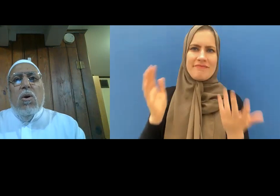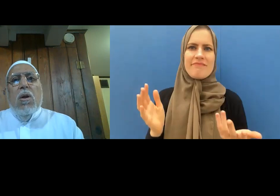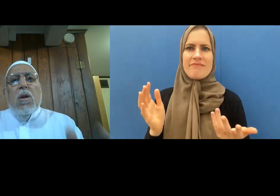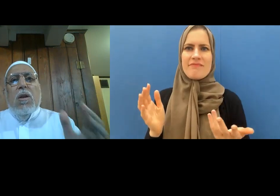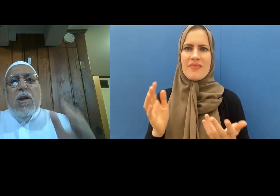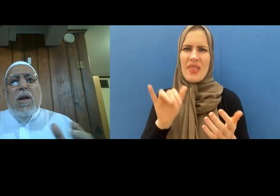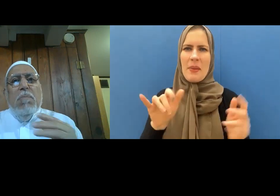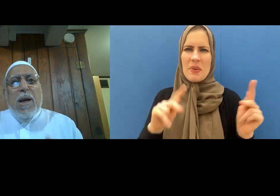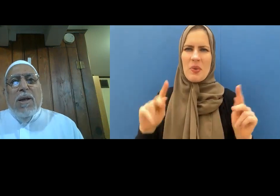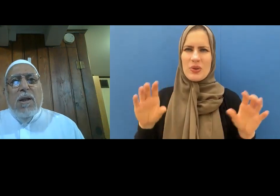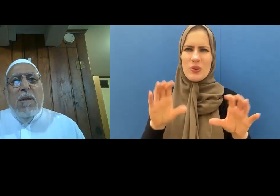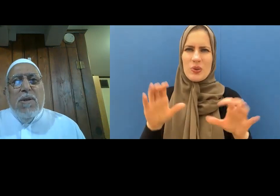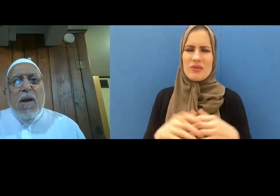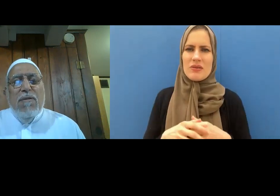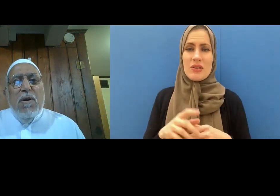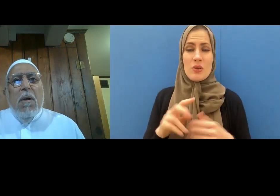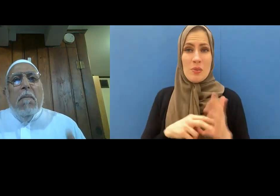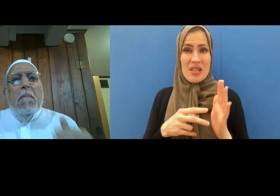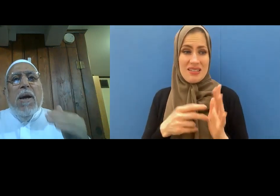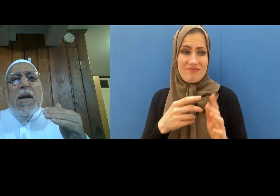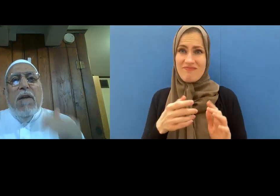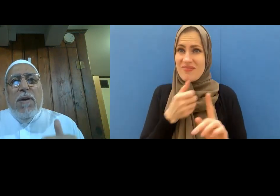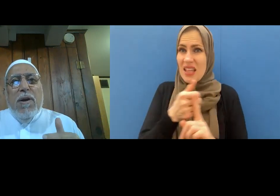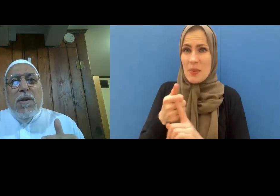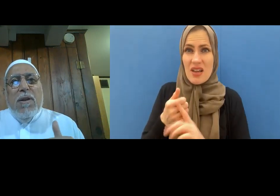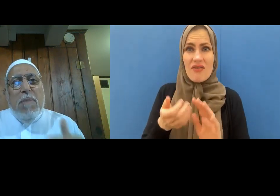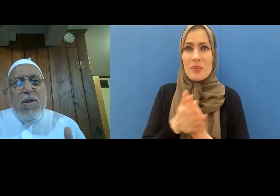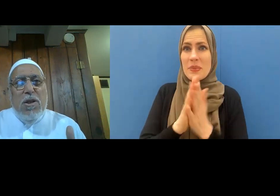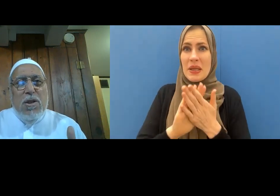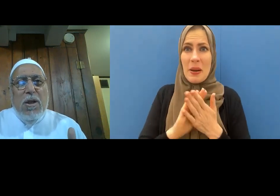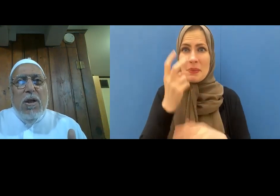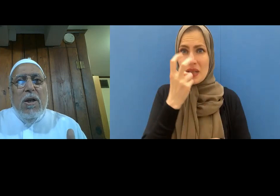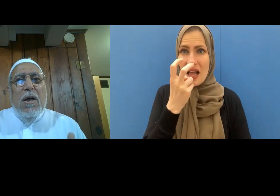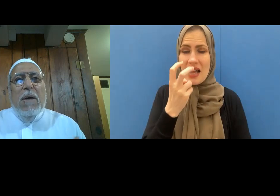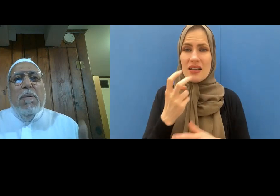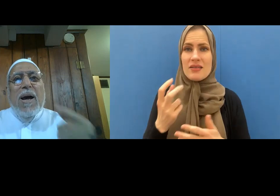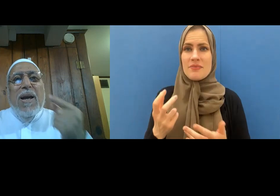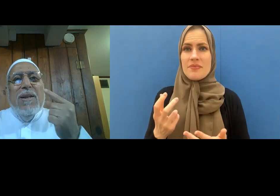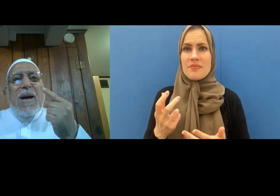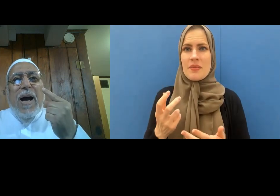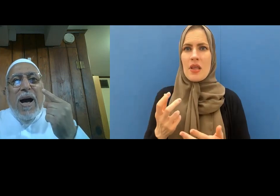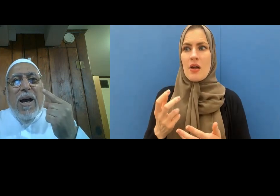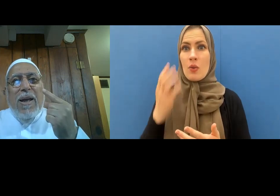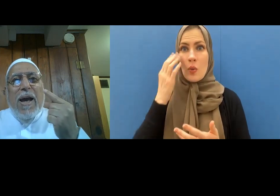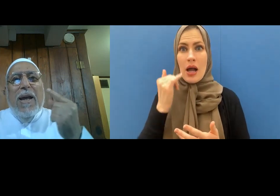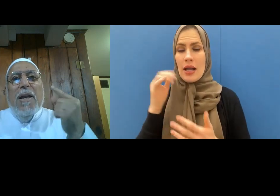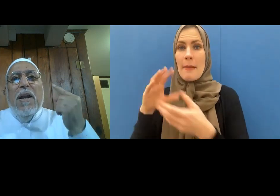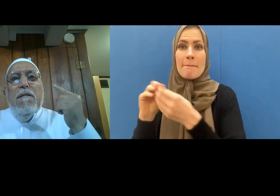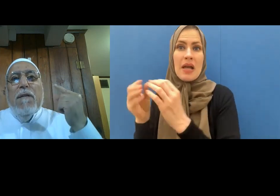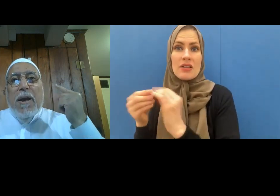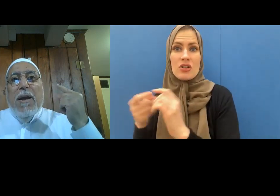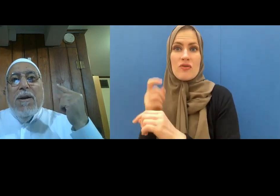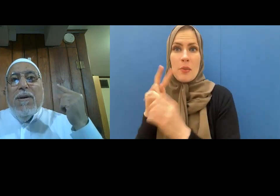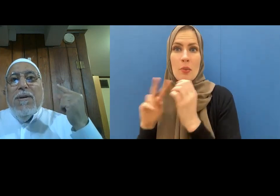So they blinded themselves by giving the message a blind eye and a